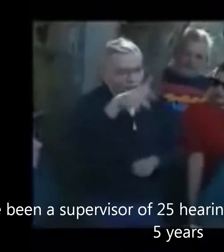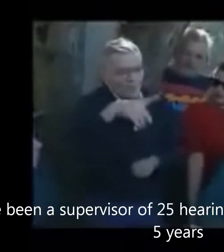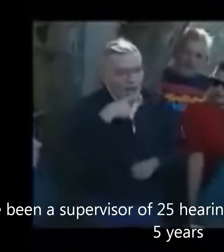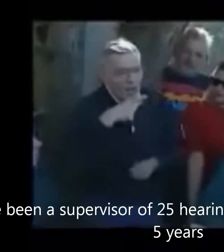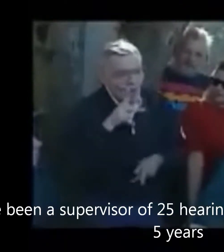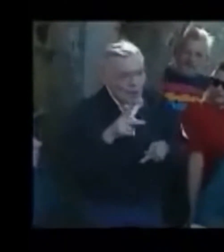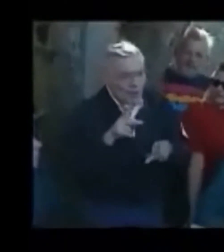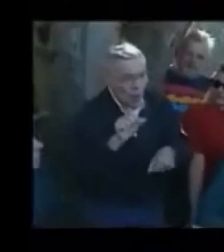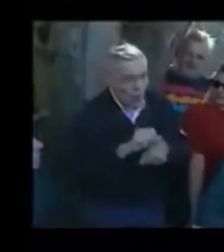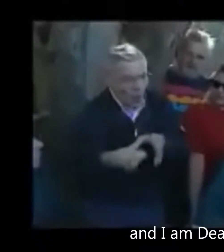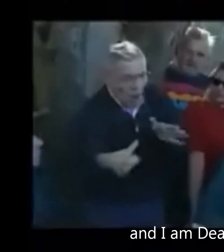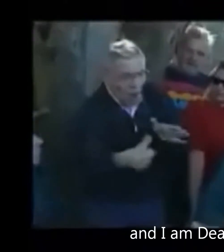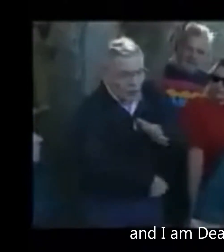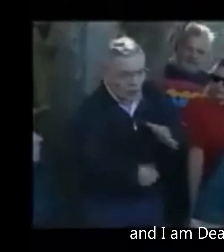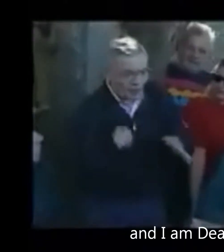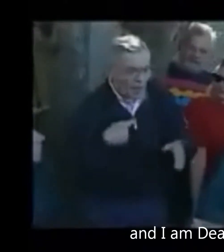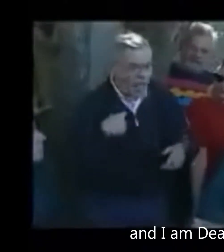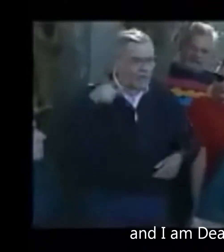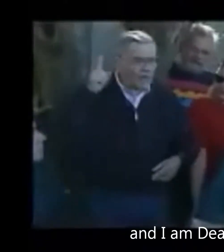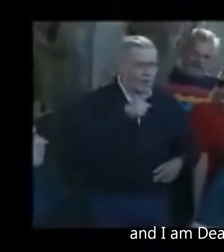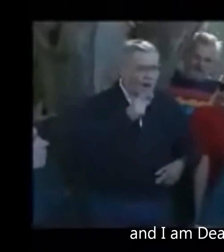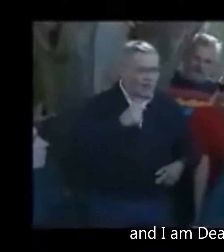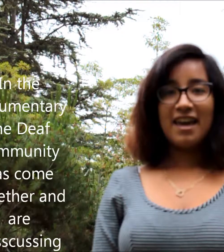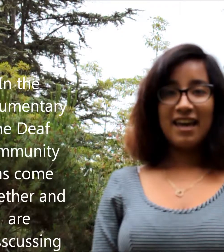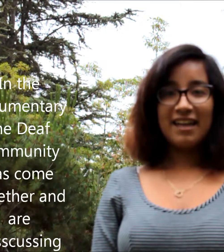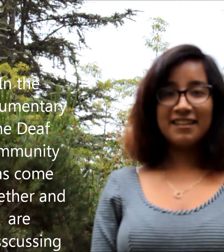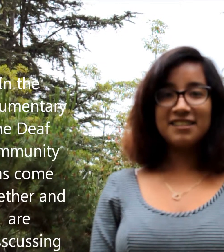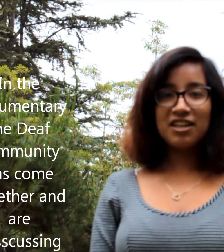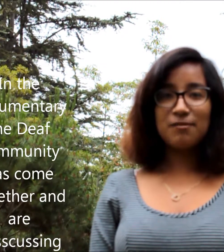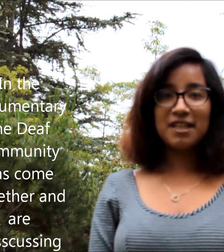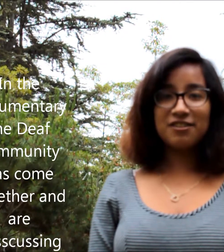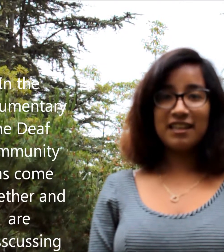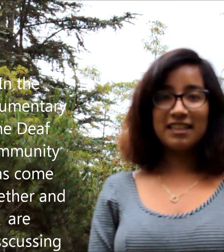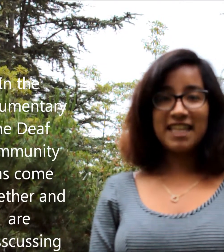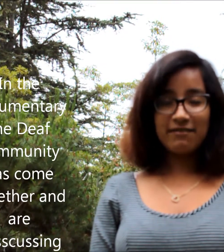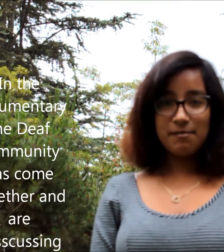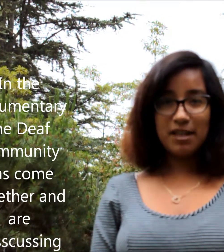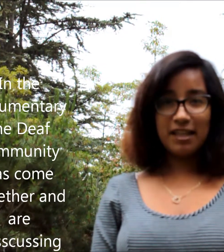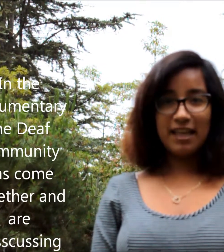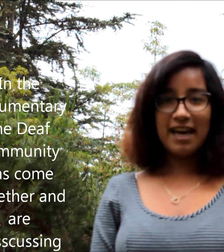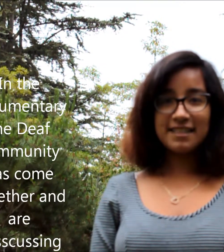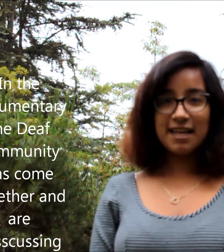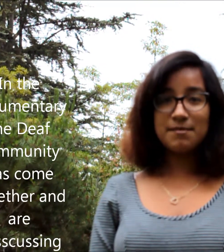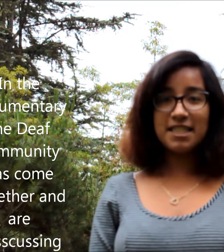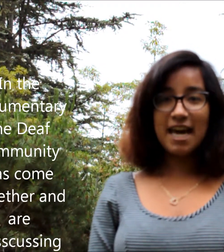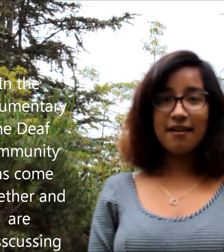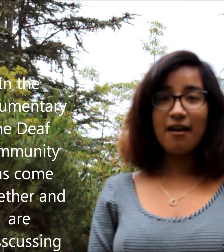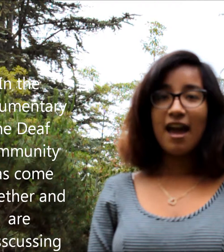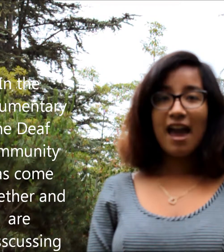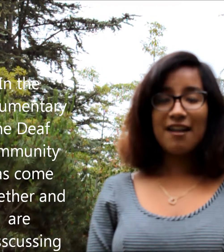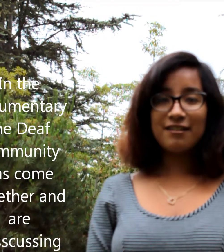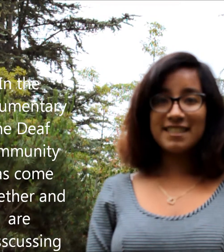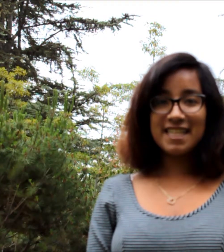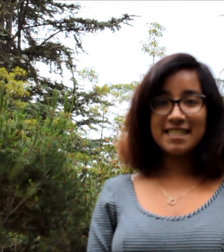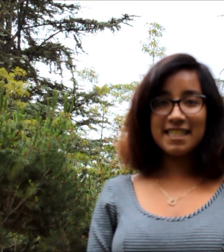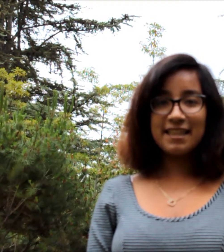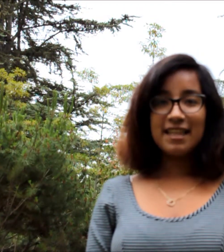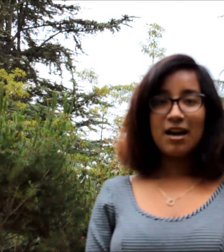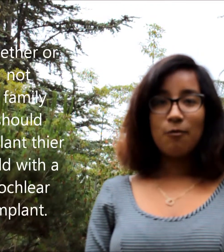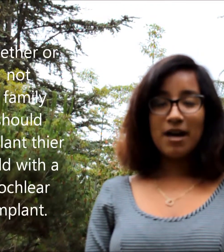past 5 years, and I am deaf. In the documentary, the deaf community has come together and are discussing whether